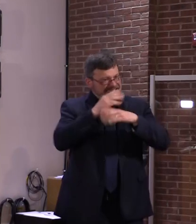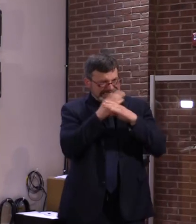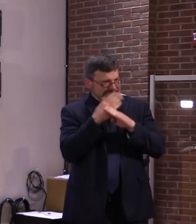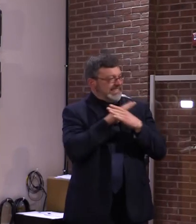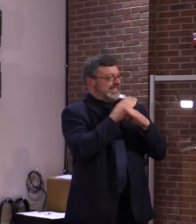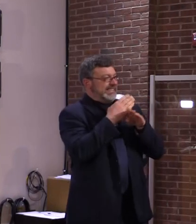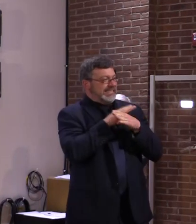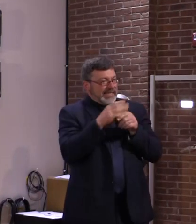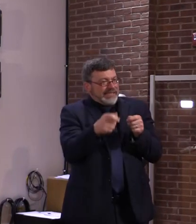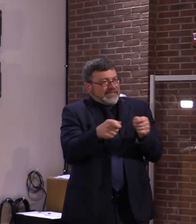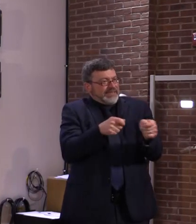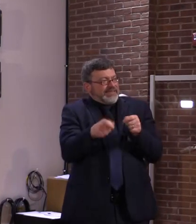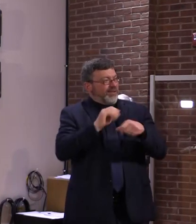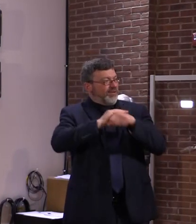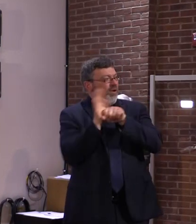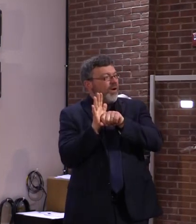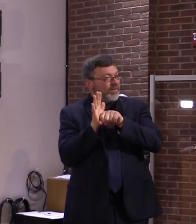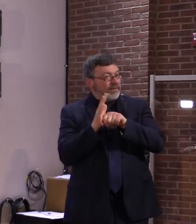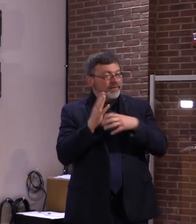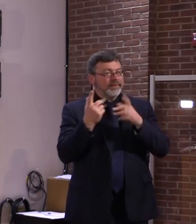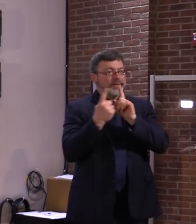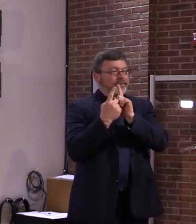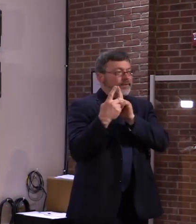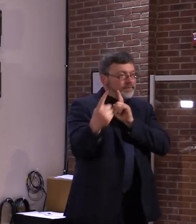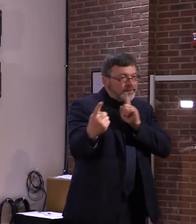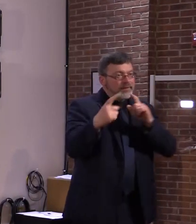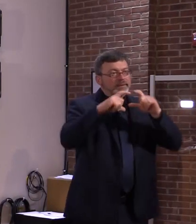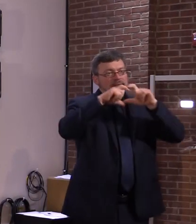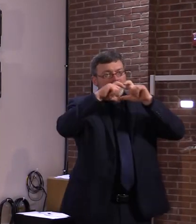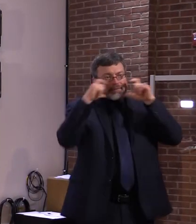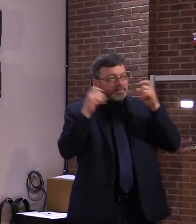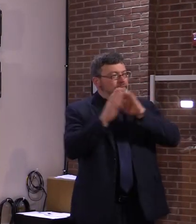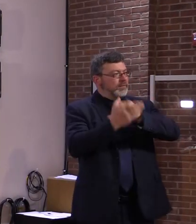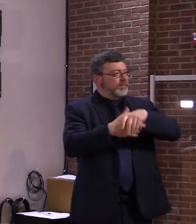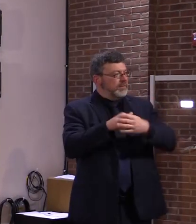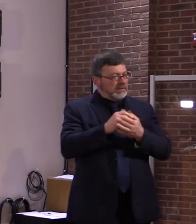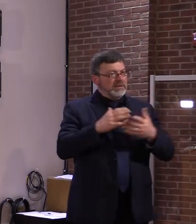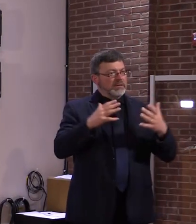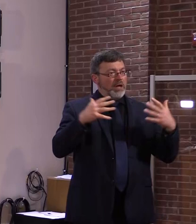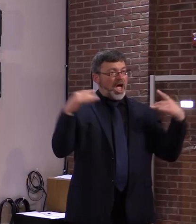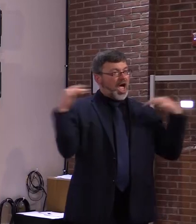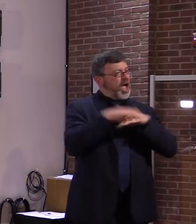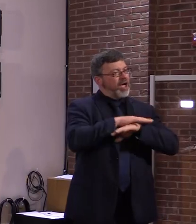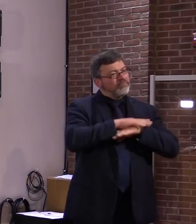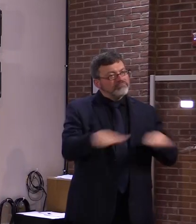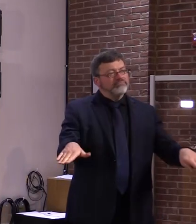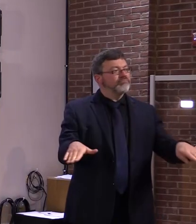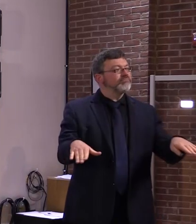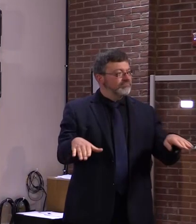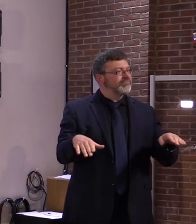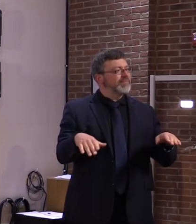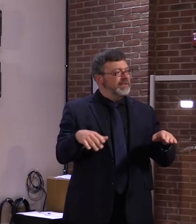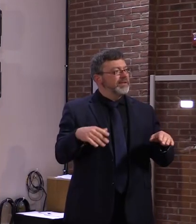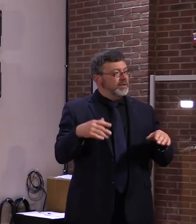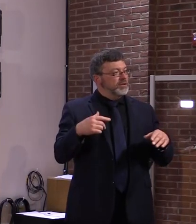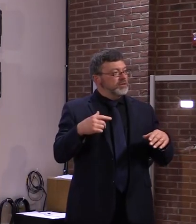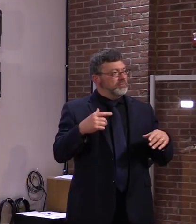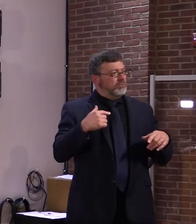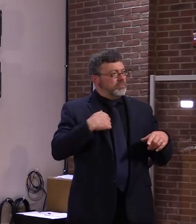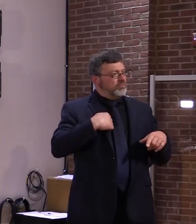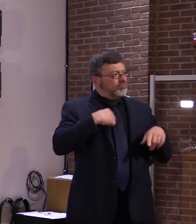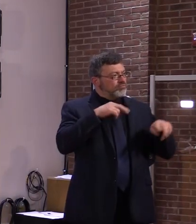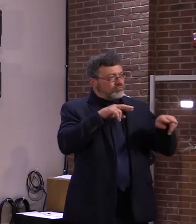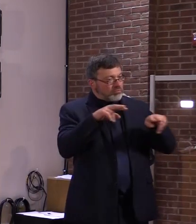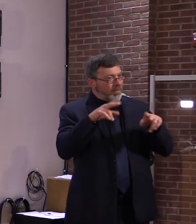distance, limiting our activities and our social circles. We weighed every risk and worried about our loved ones. There's no